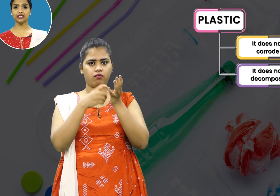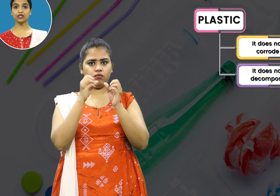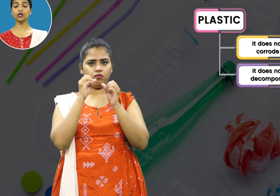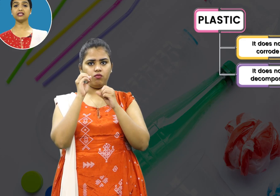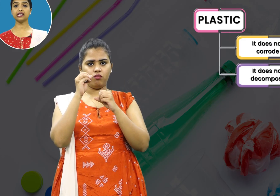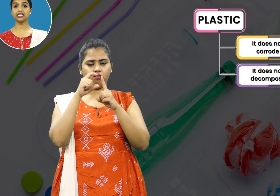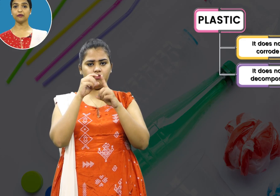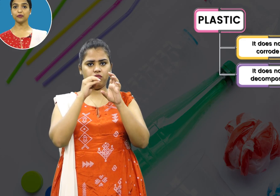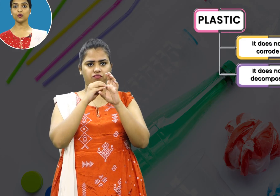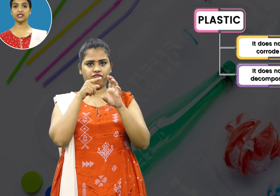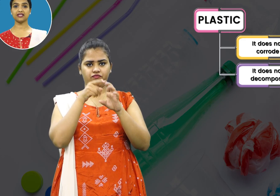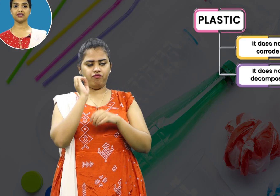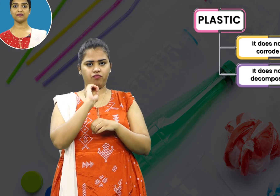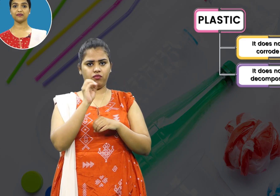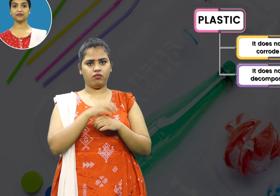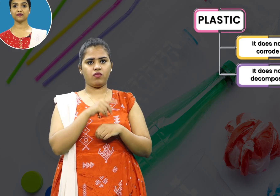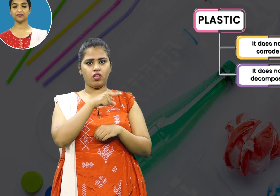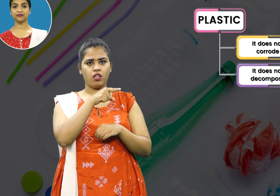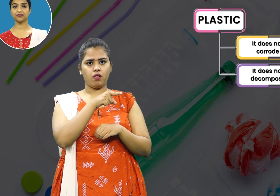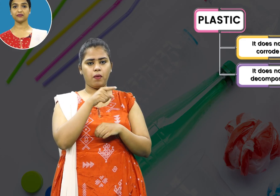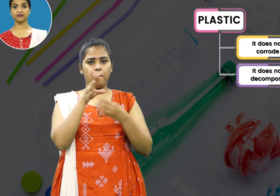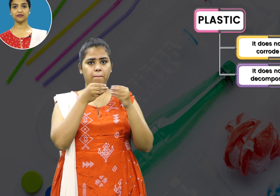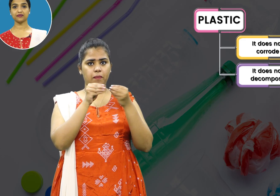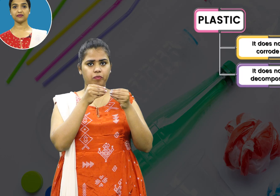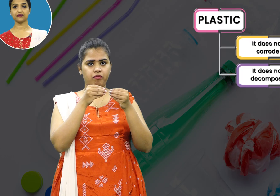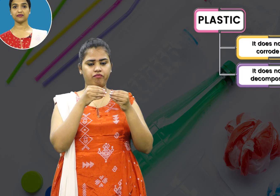It does not decompose.